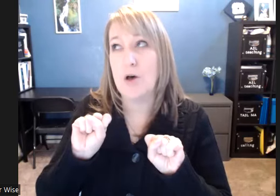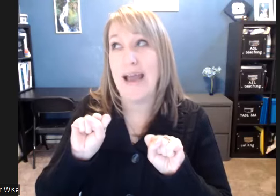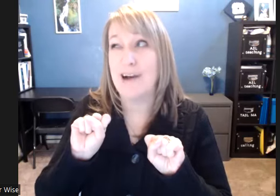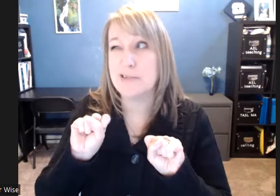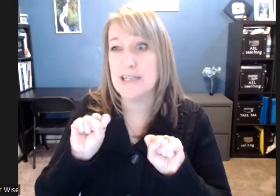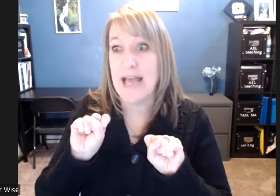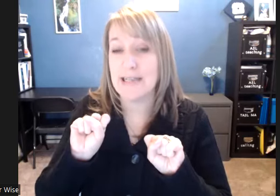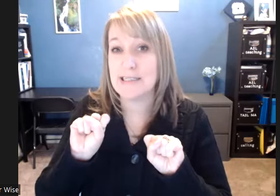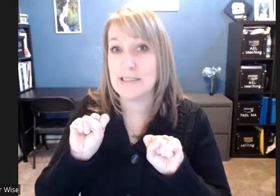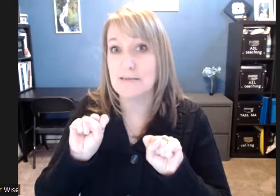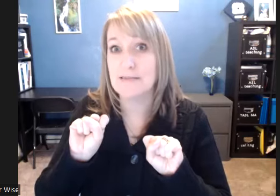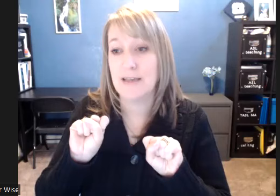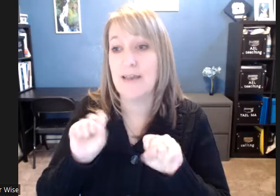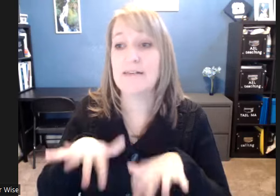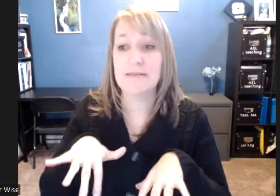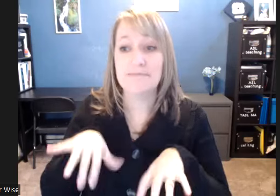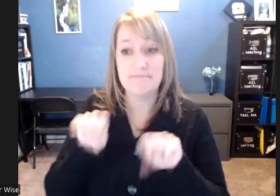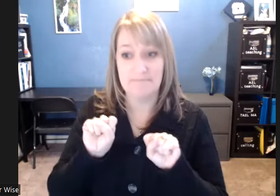palm out S, okay?